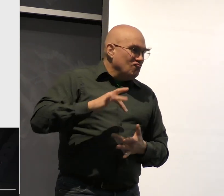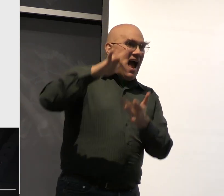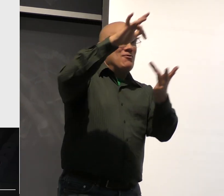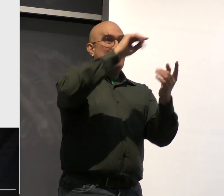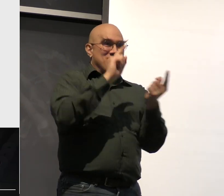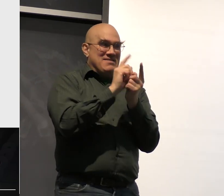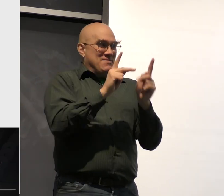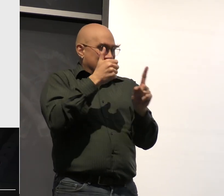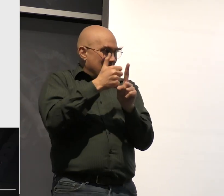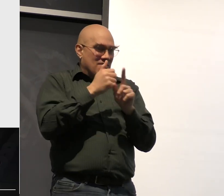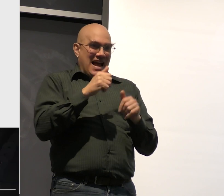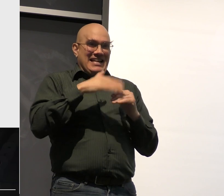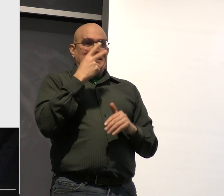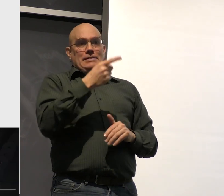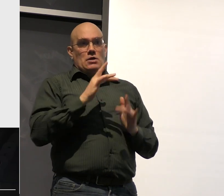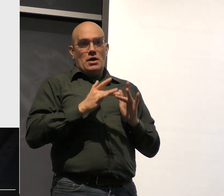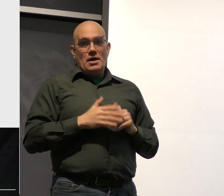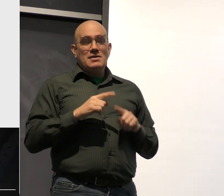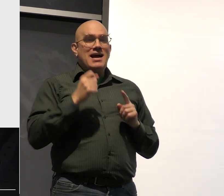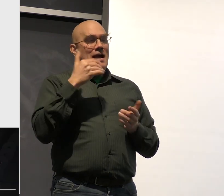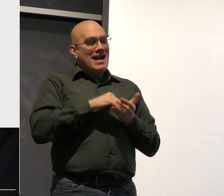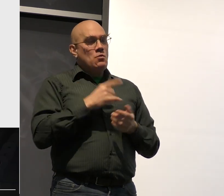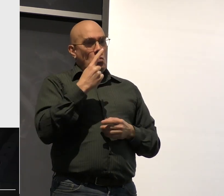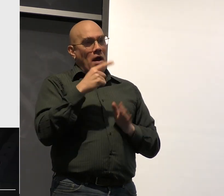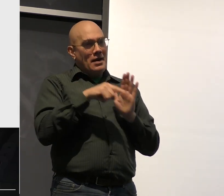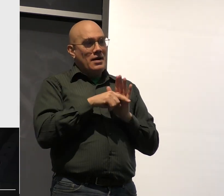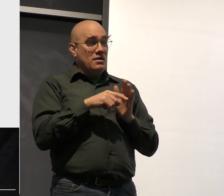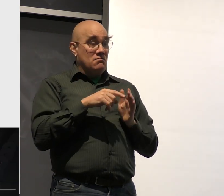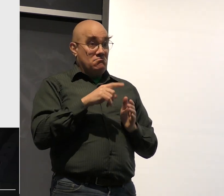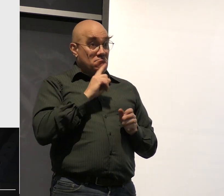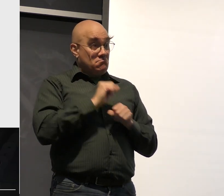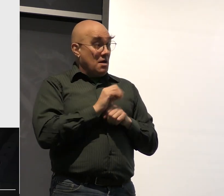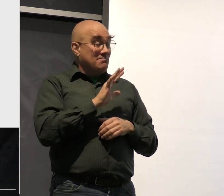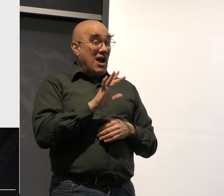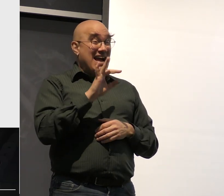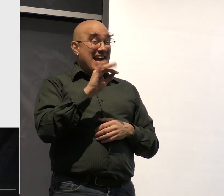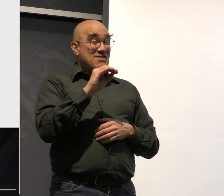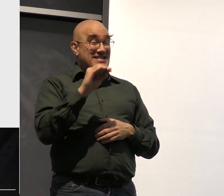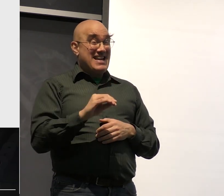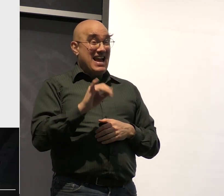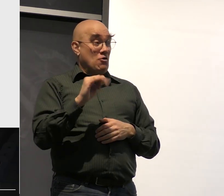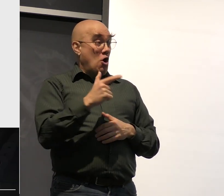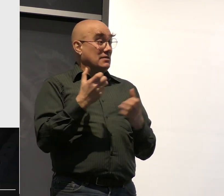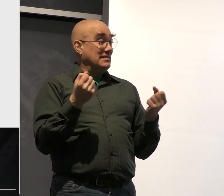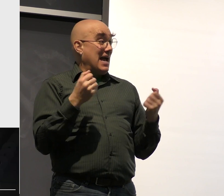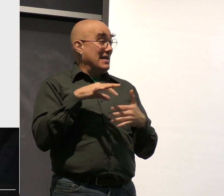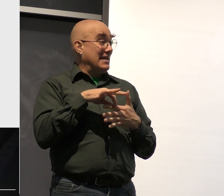have the opportunity to really travel and physically meet people, at least you can see them online. And again, one negative is that there are